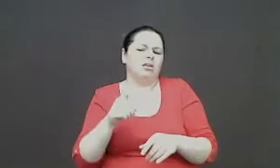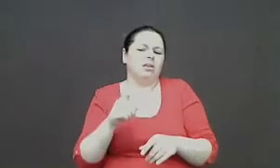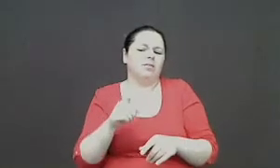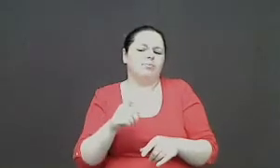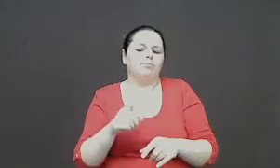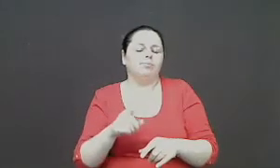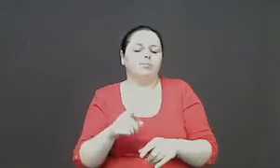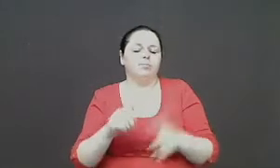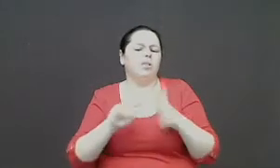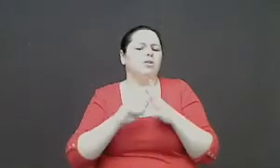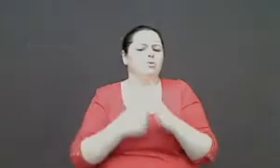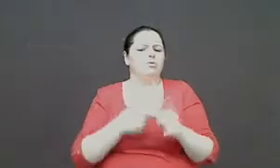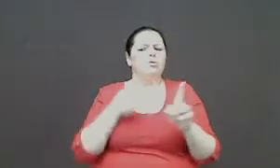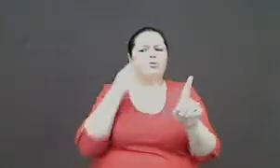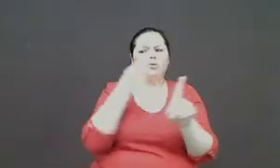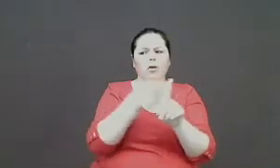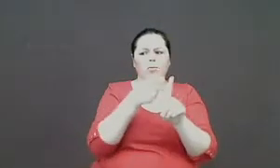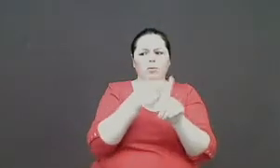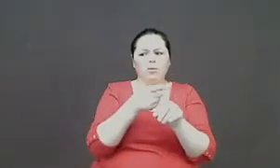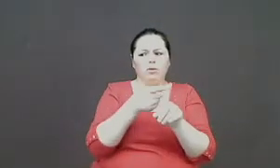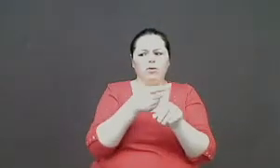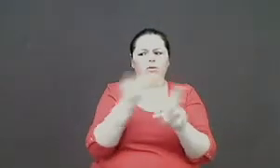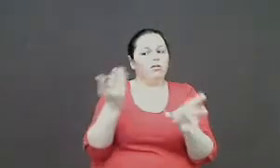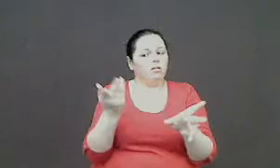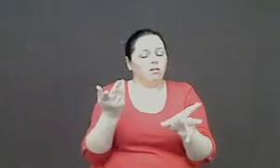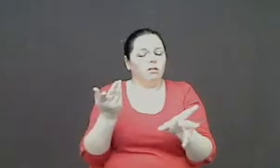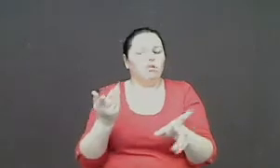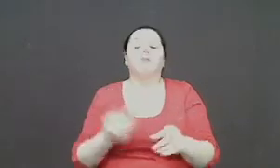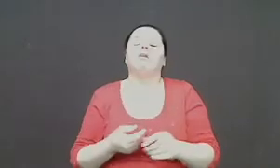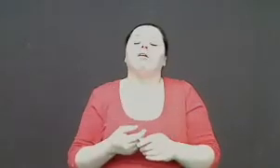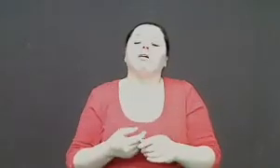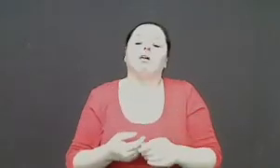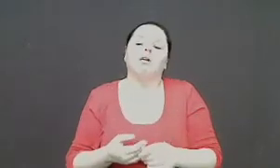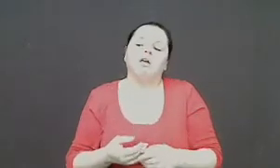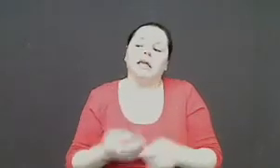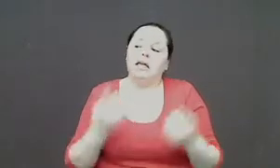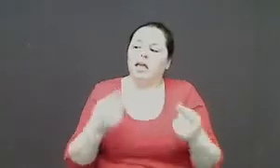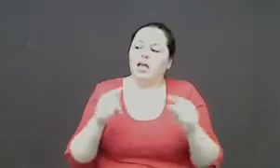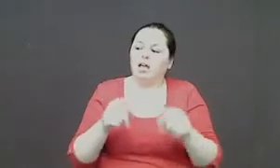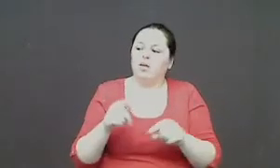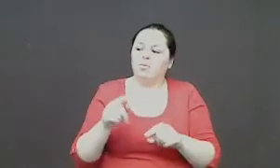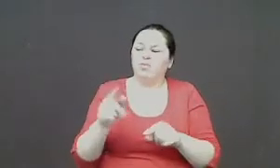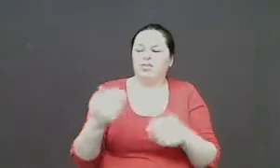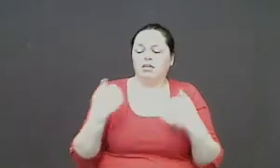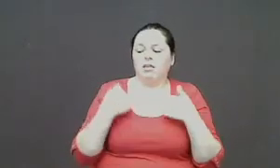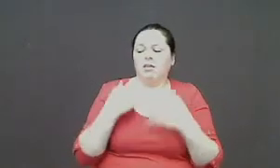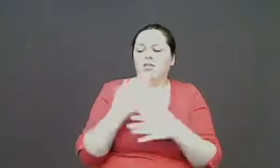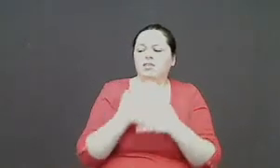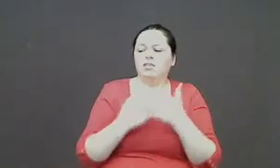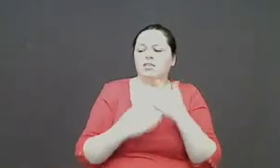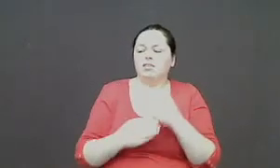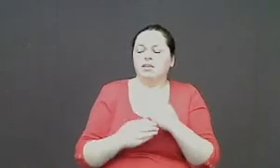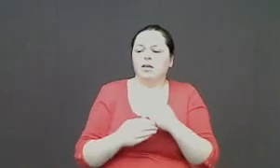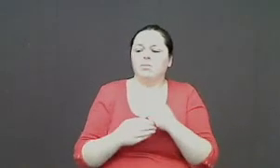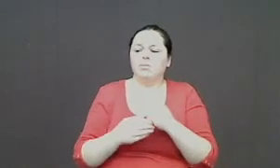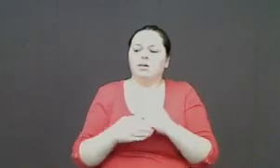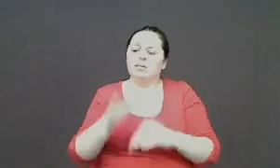to start with. Now, as it happens, we do have some built-in reference points when